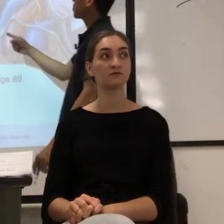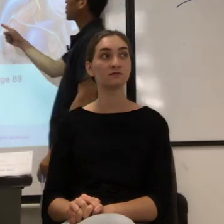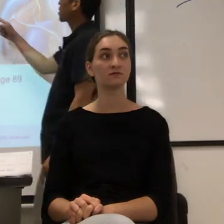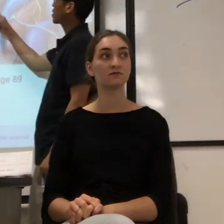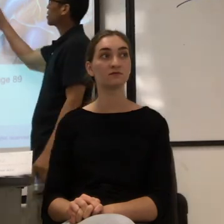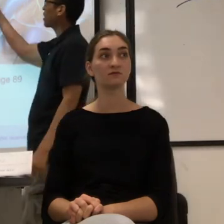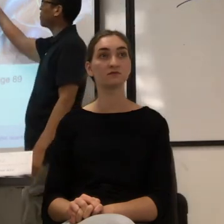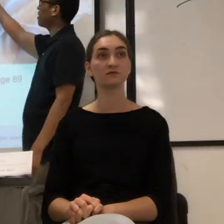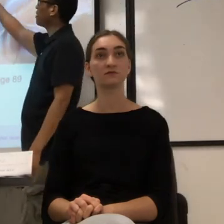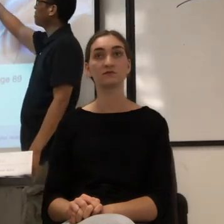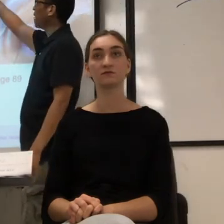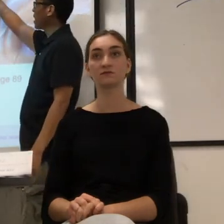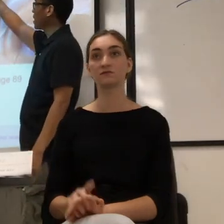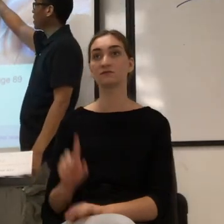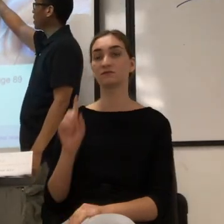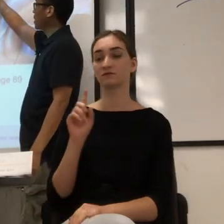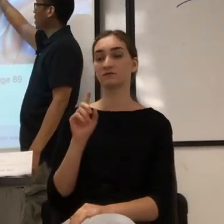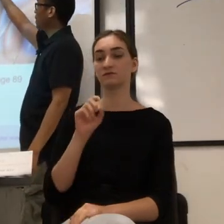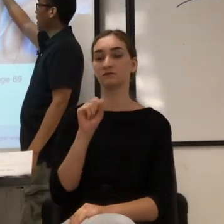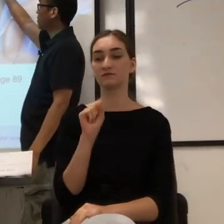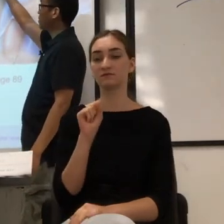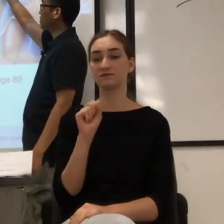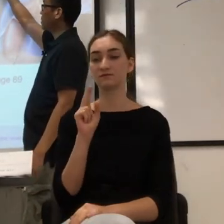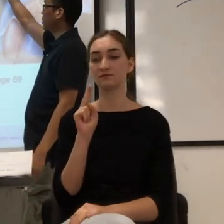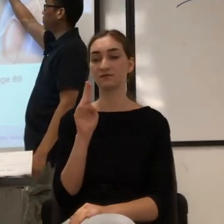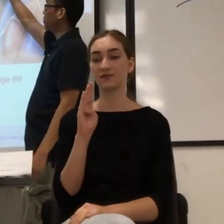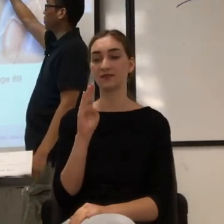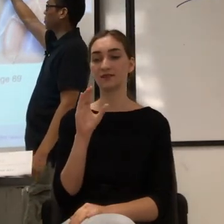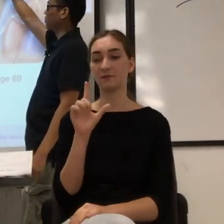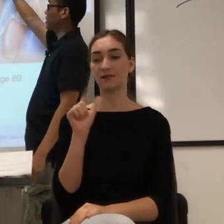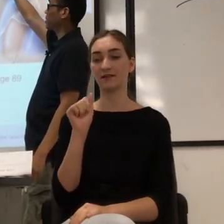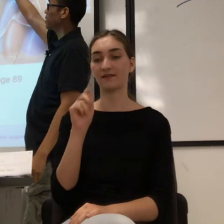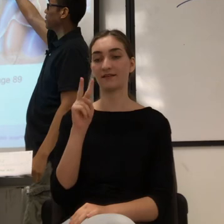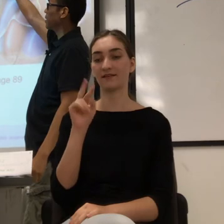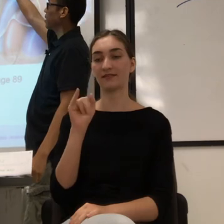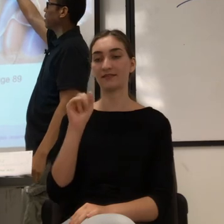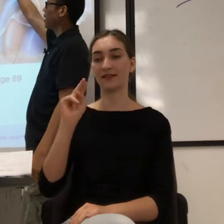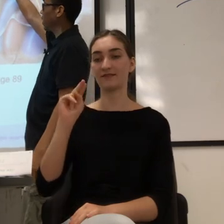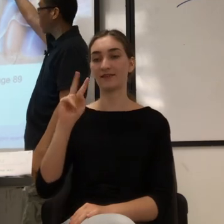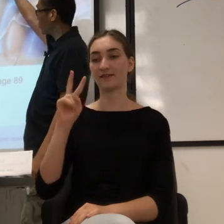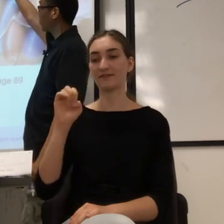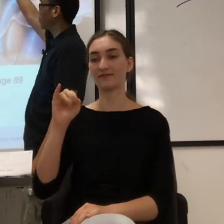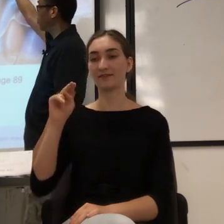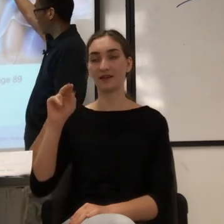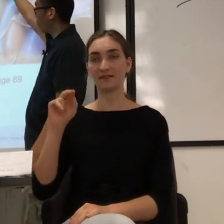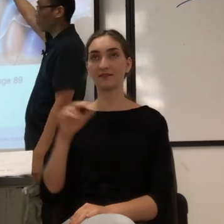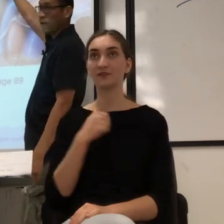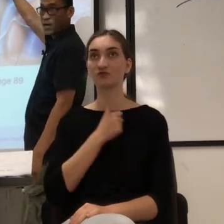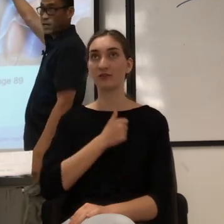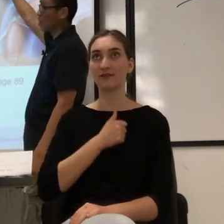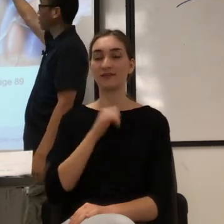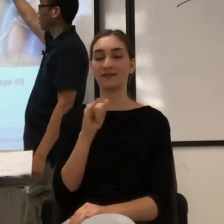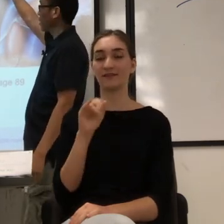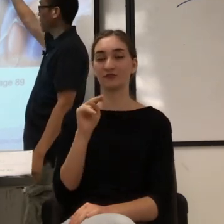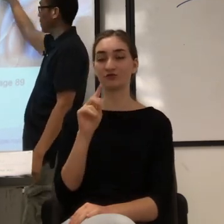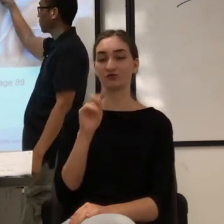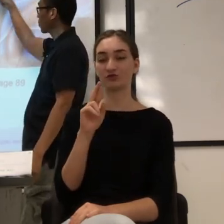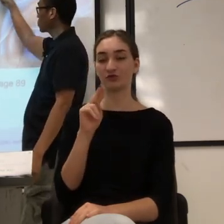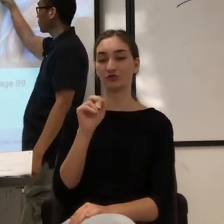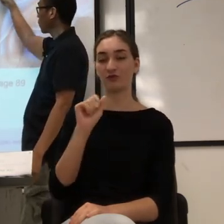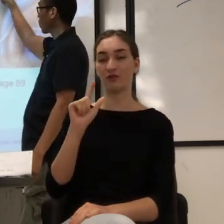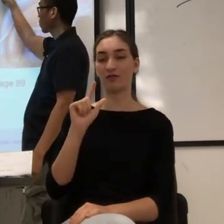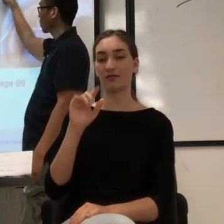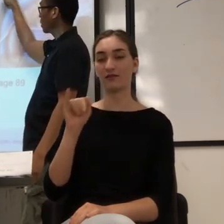this is the subclavian vein, and that's the this is the internal jugular vein, and